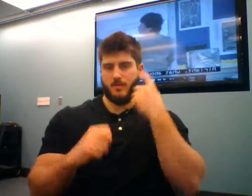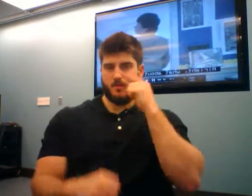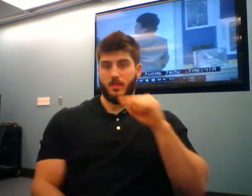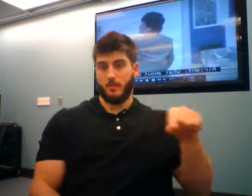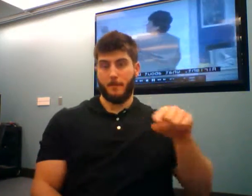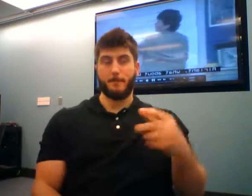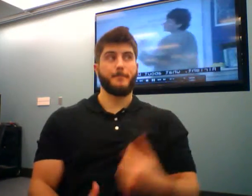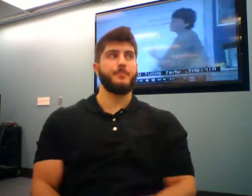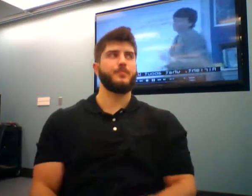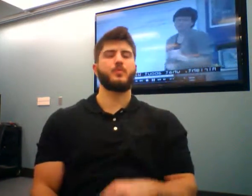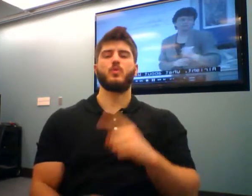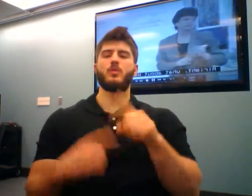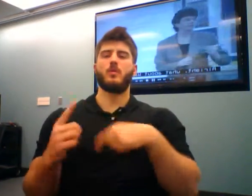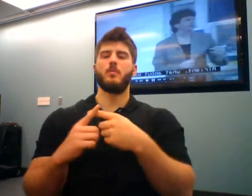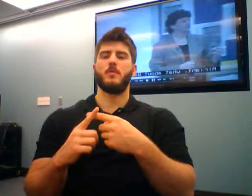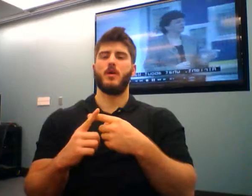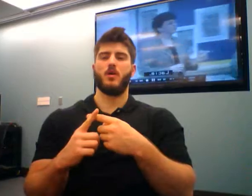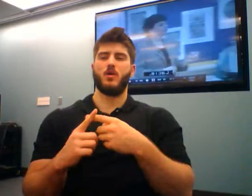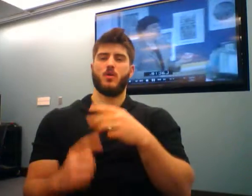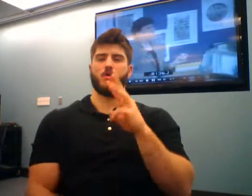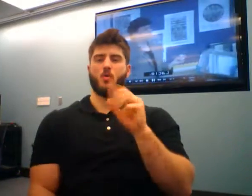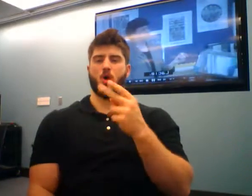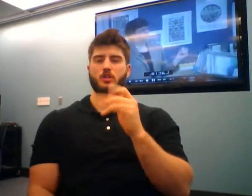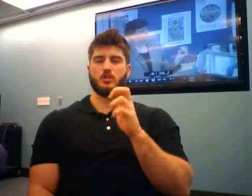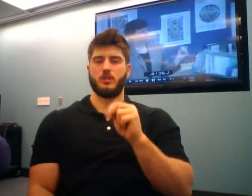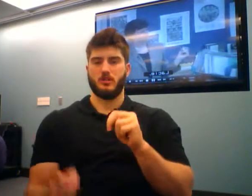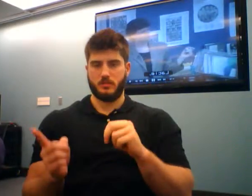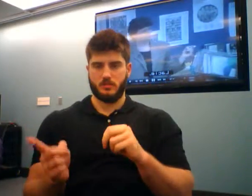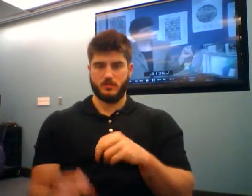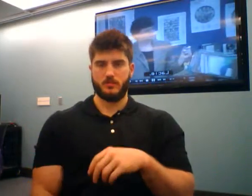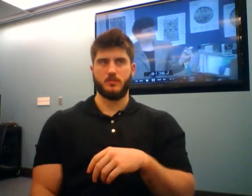All right, what about Washington? Lacey?